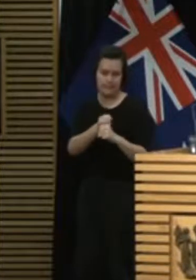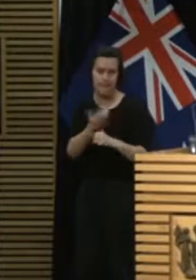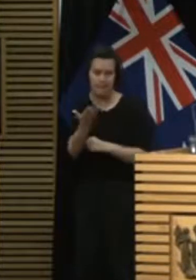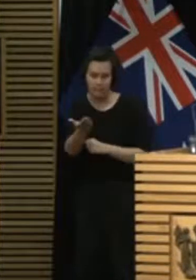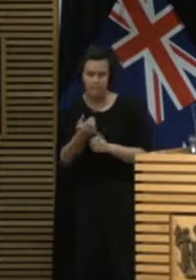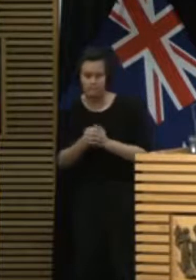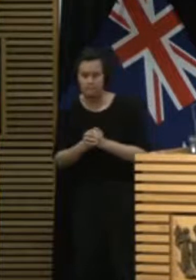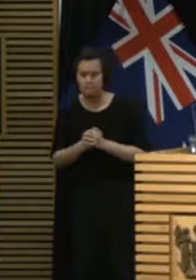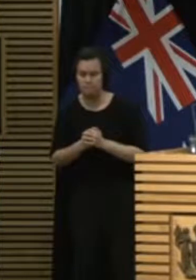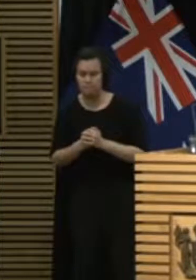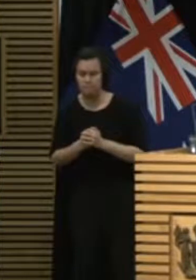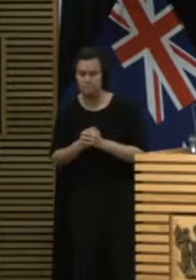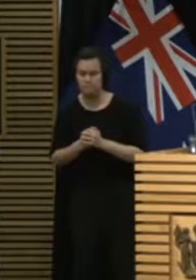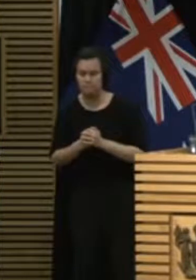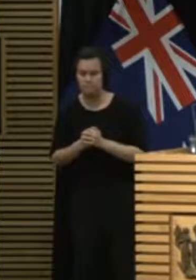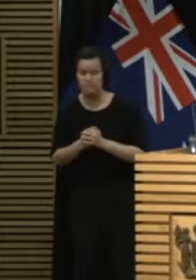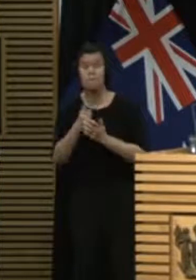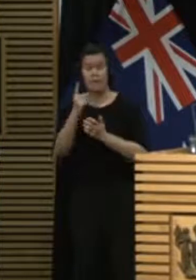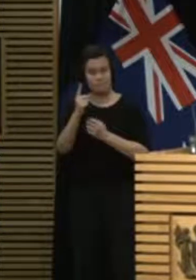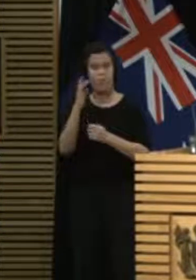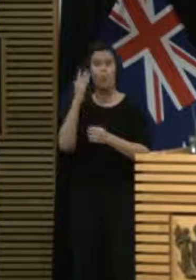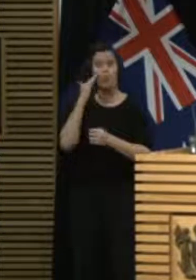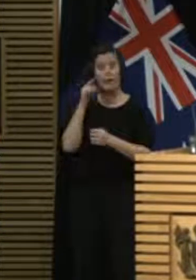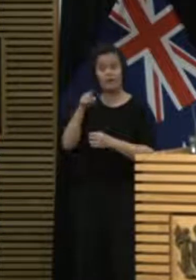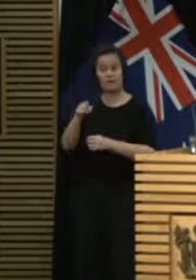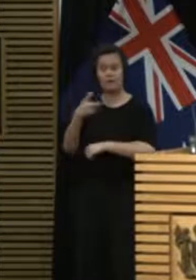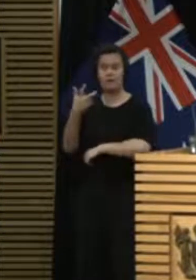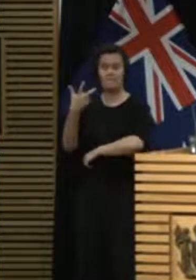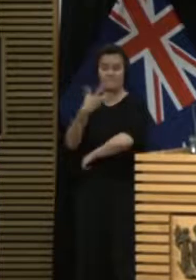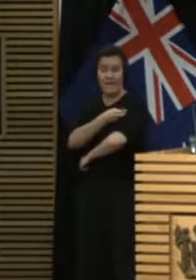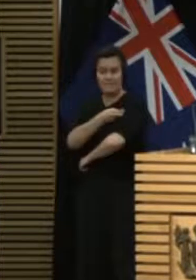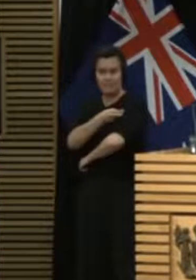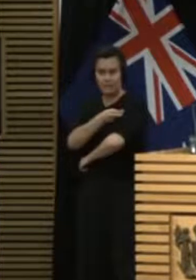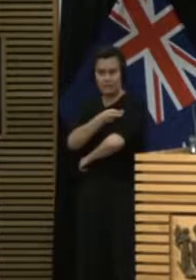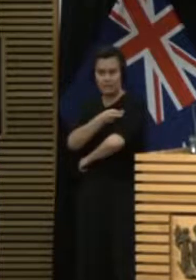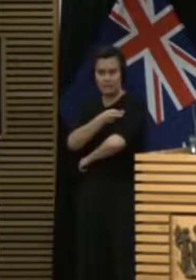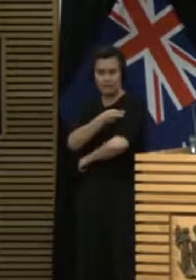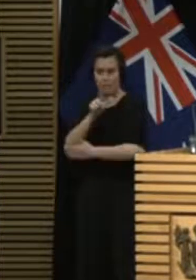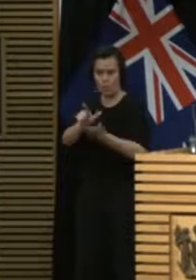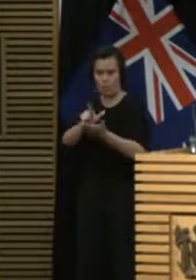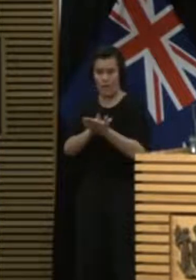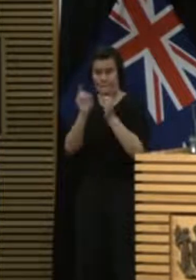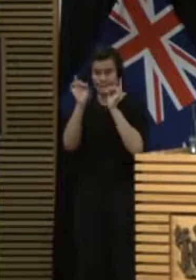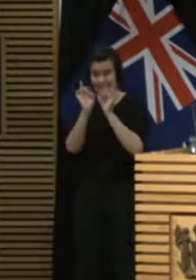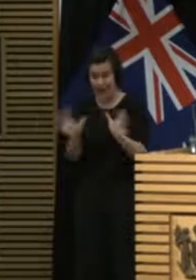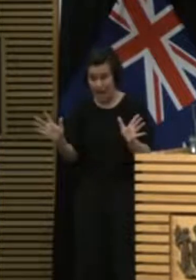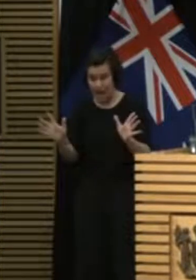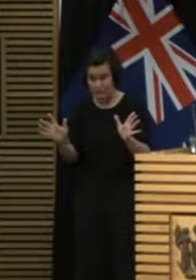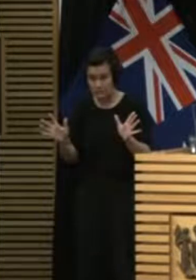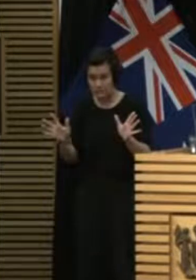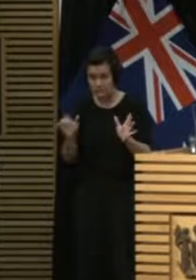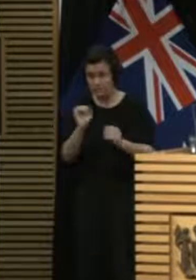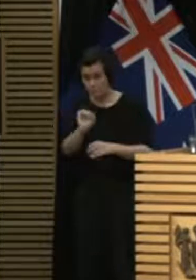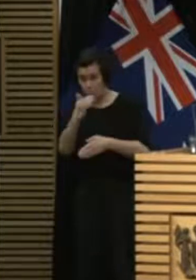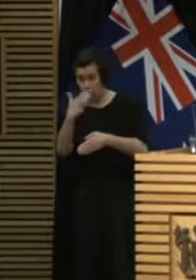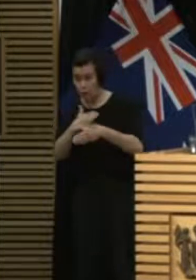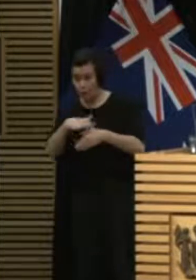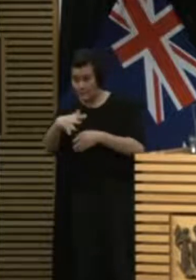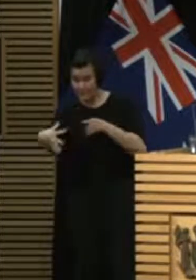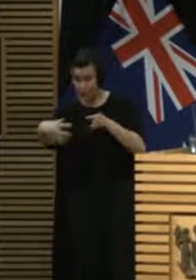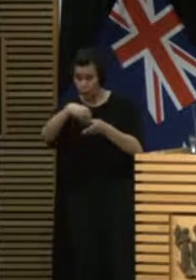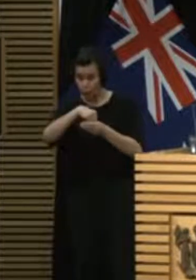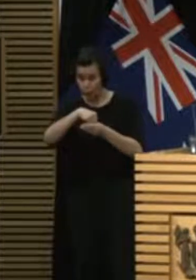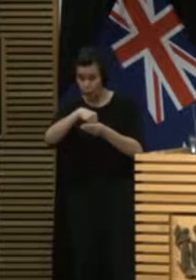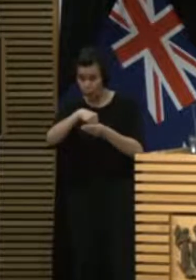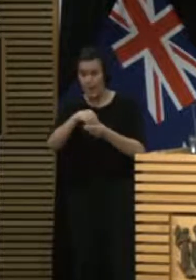and employees will have a final 4-week period to either get vaccinated or face the termination of their period of their employment. So that 4-week